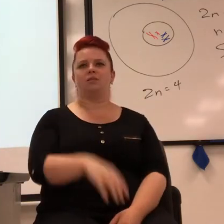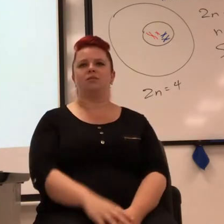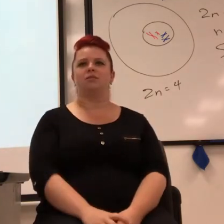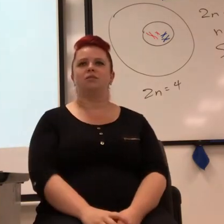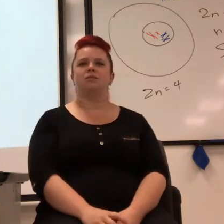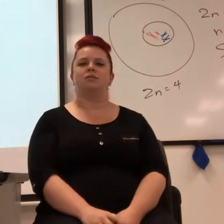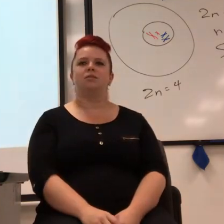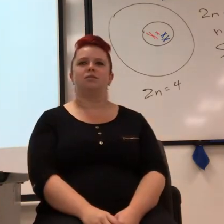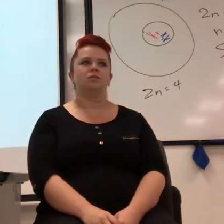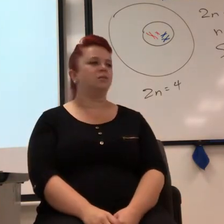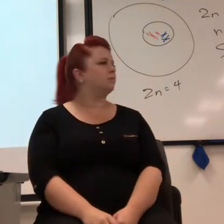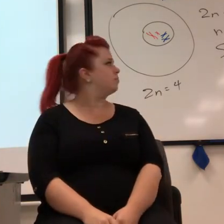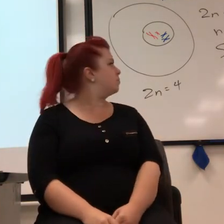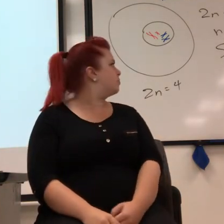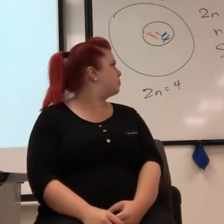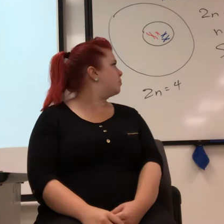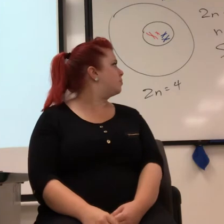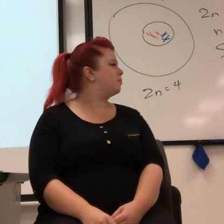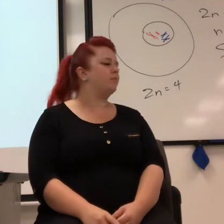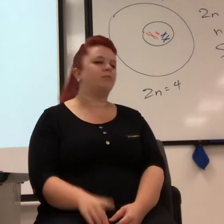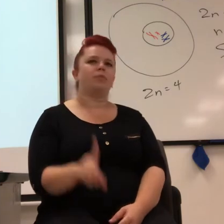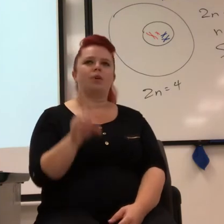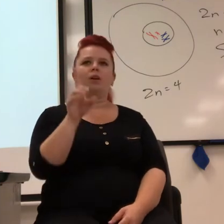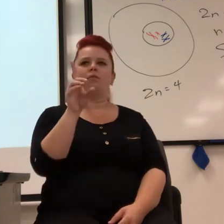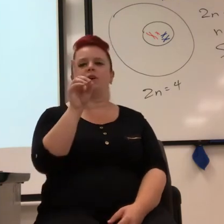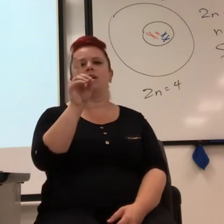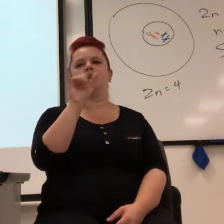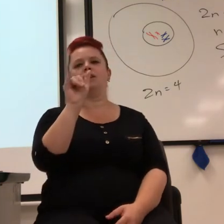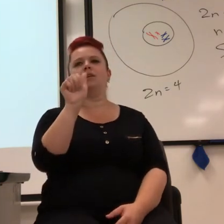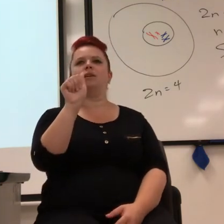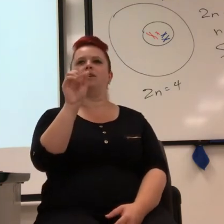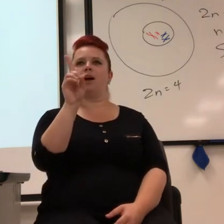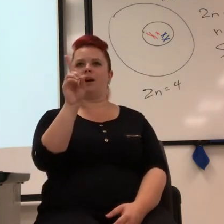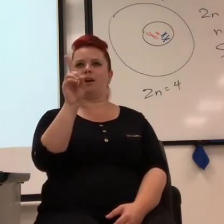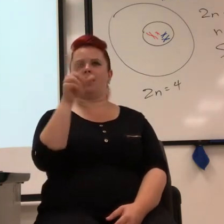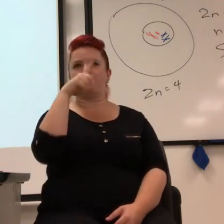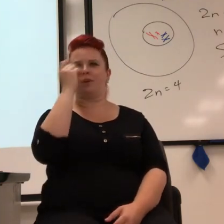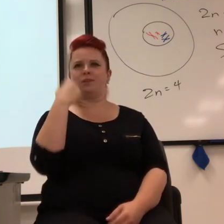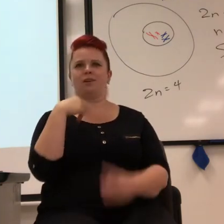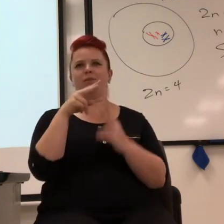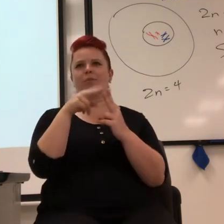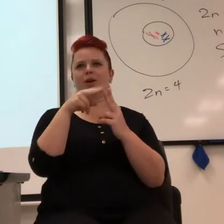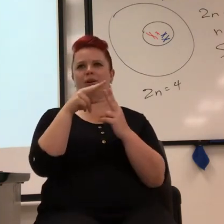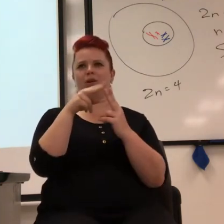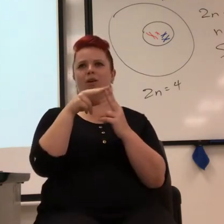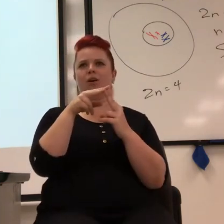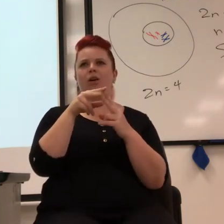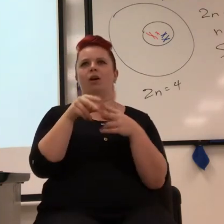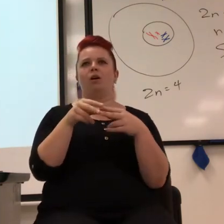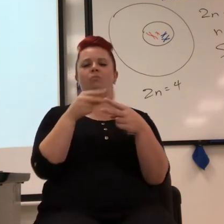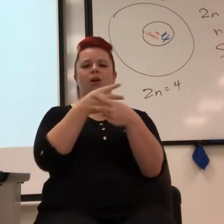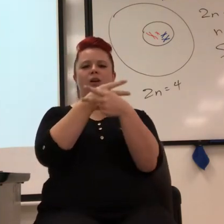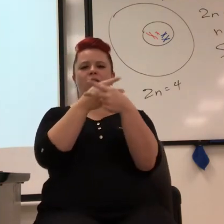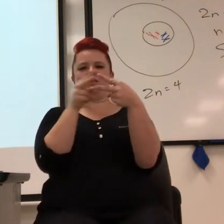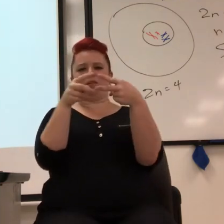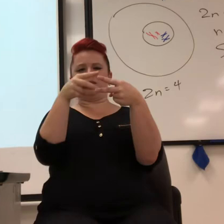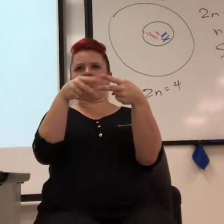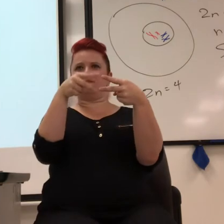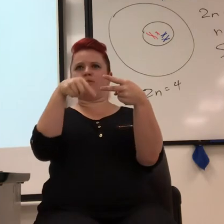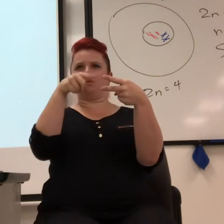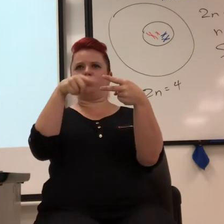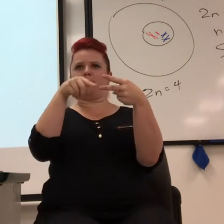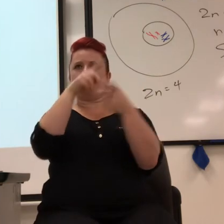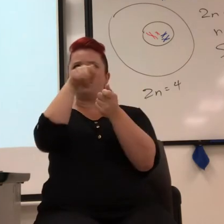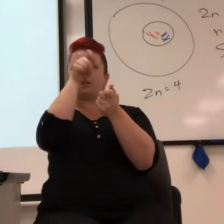Seen that term used because they're like there's a pair there. Now these are just copies of each other. They're exact copies.